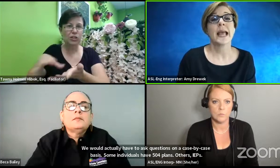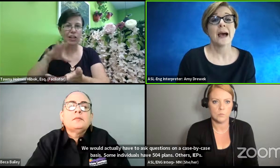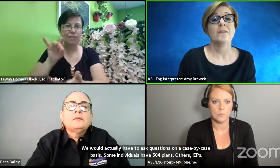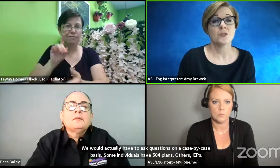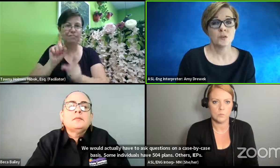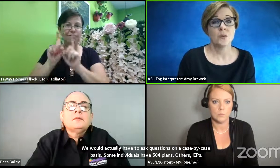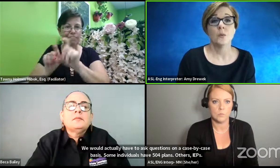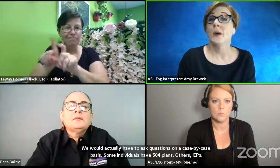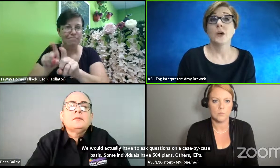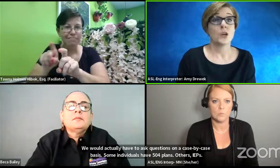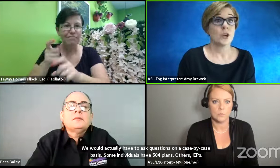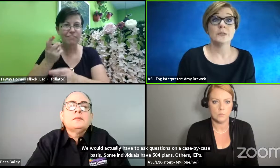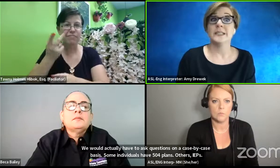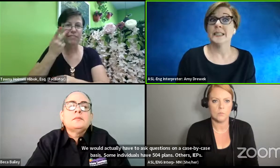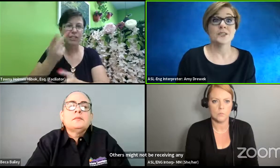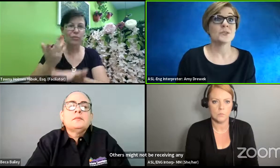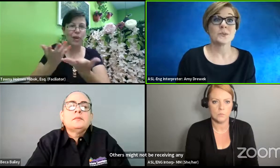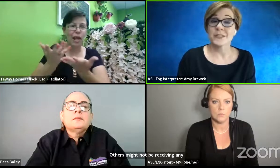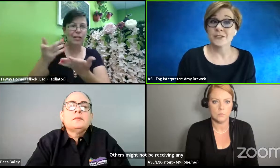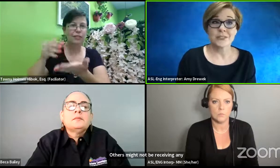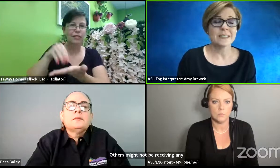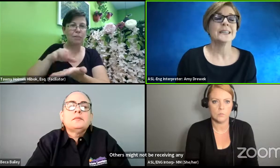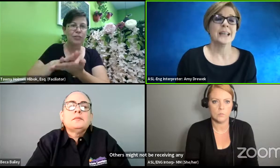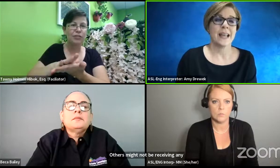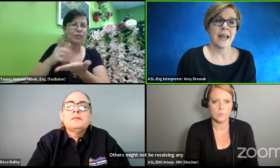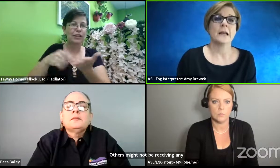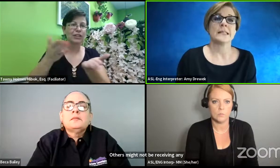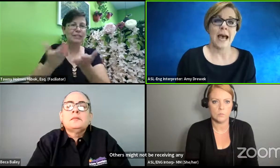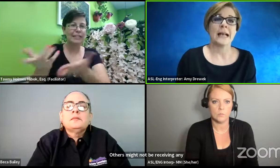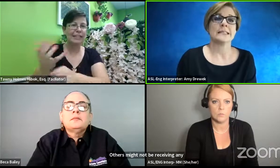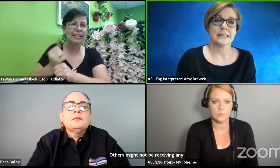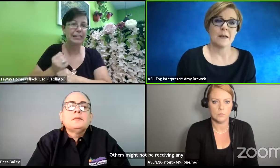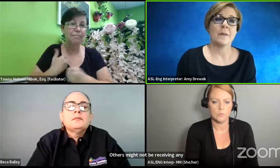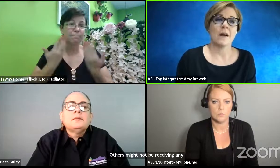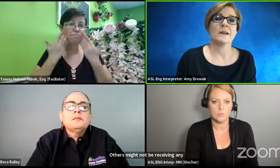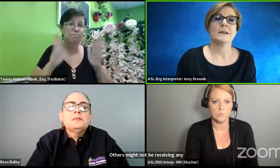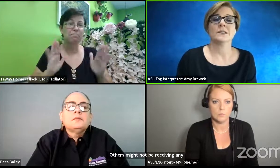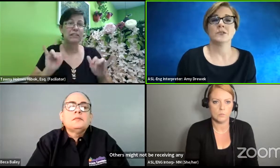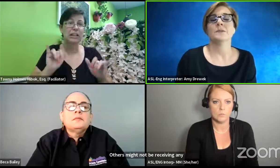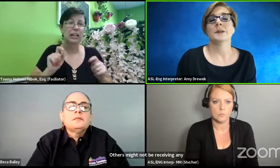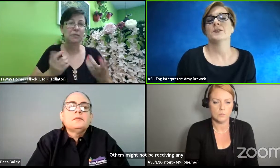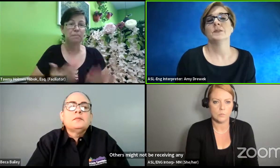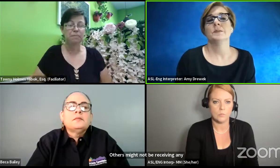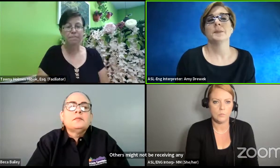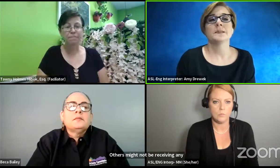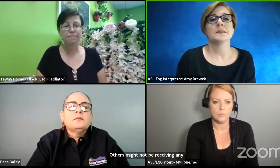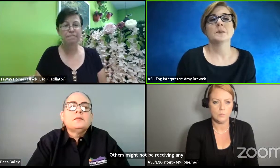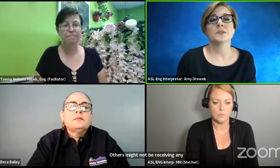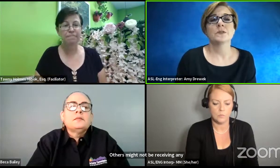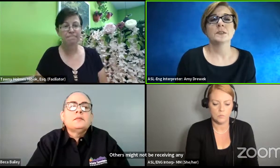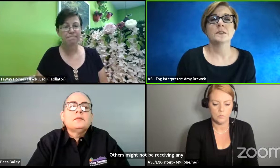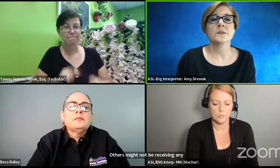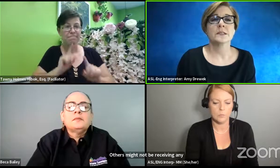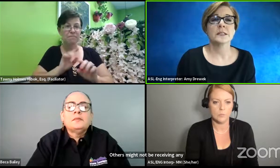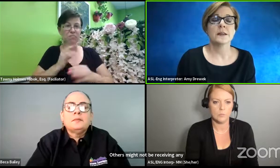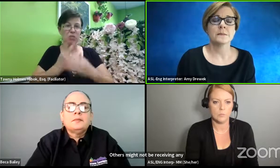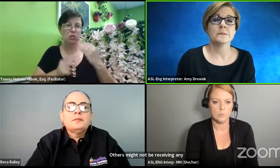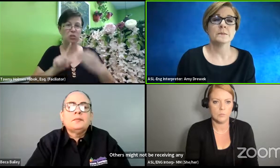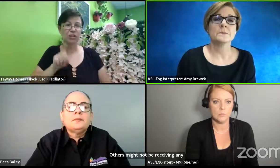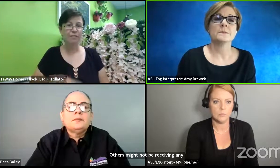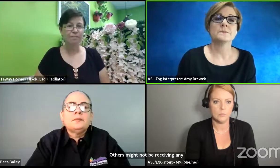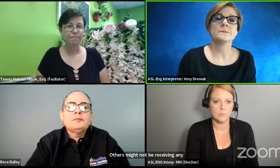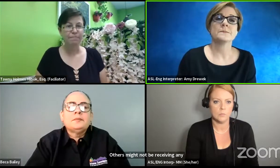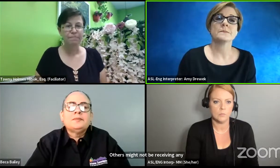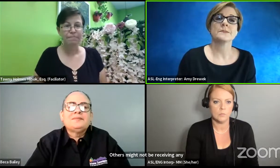would personally have to go to each school district and ask them on a student-by-student basis what services they're